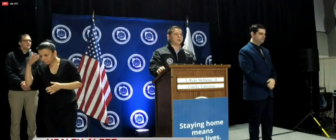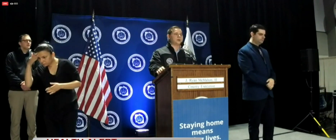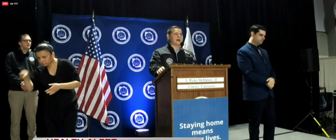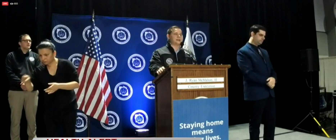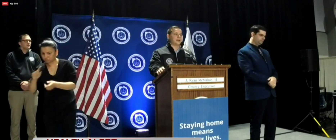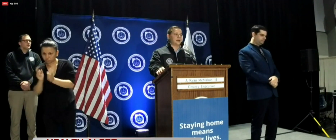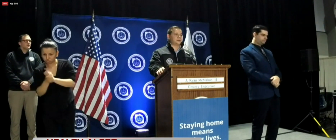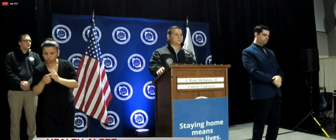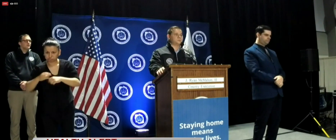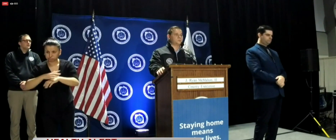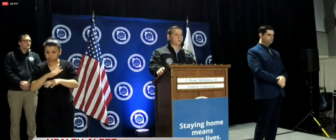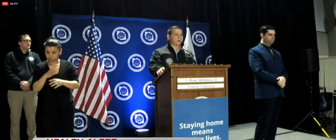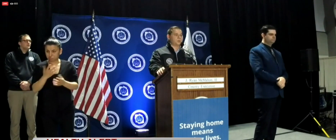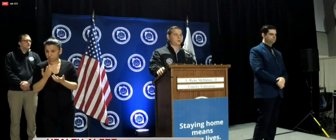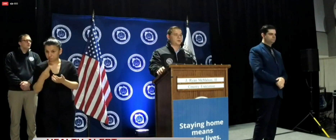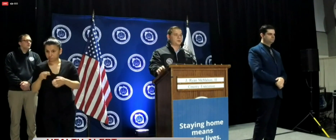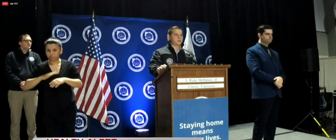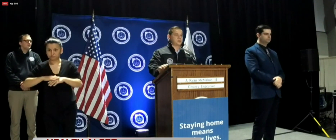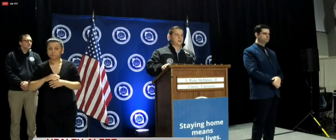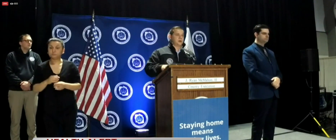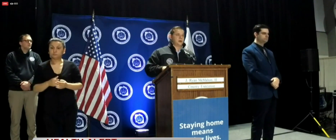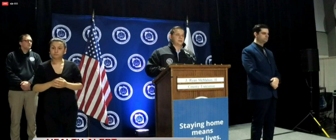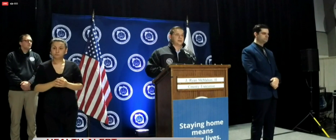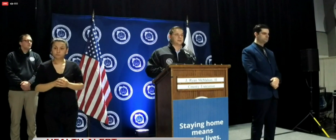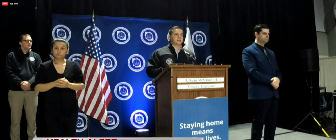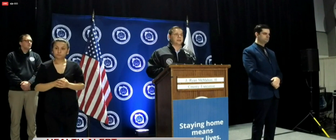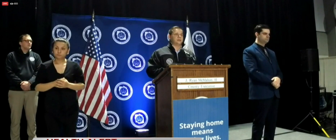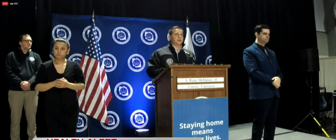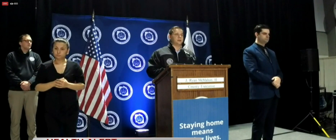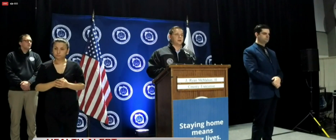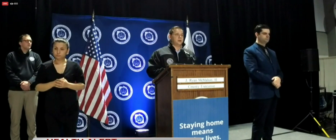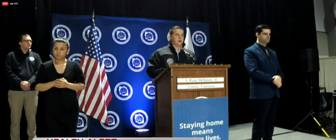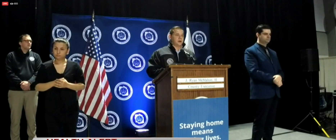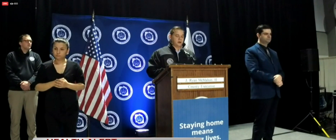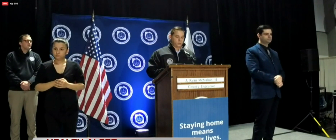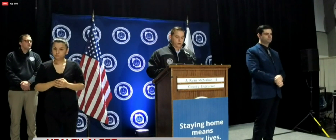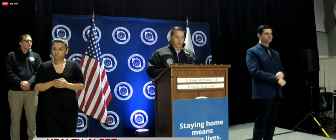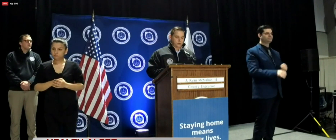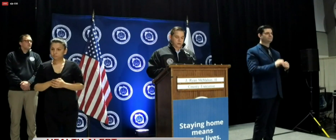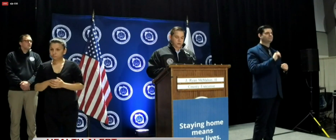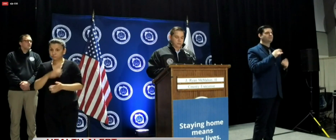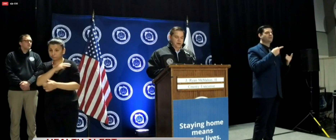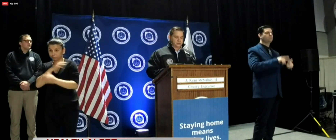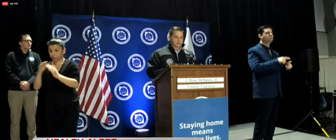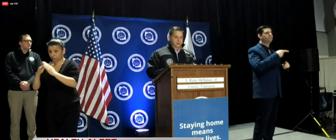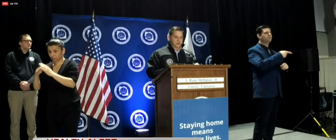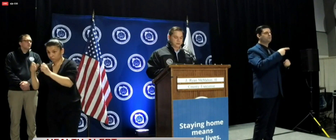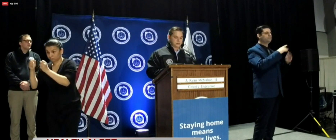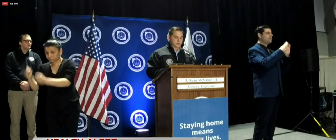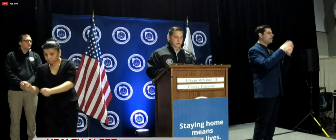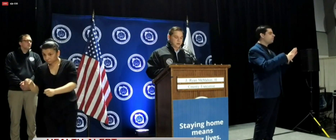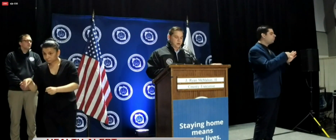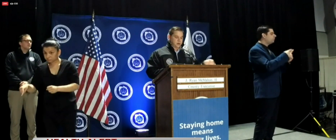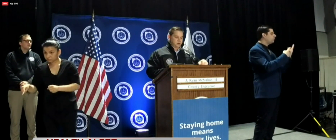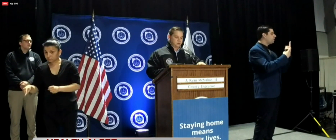household contact where a person is essentially living with a positive